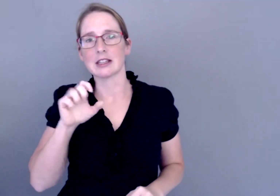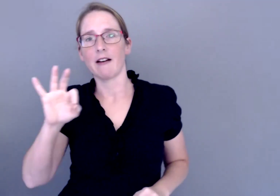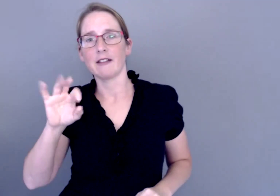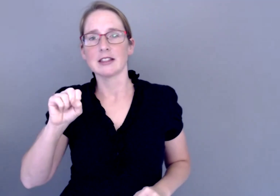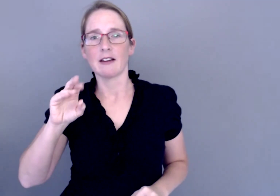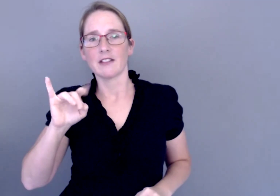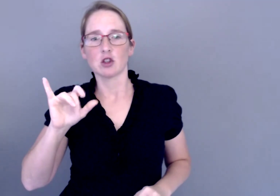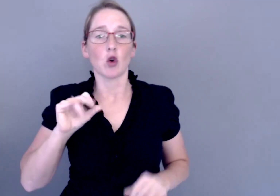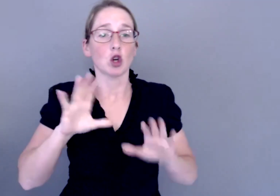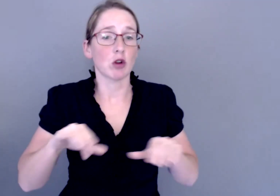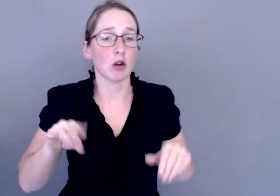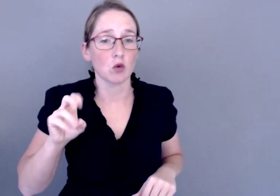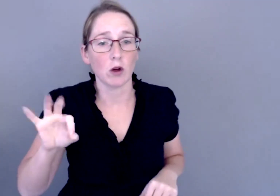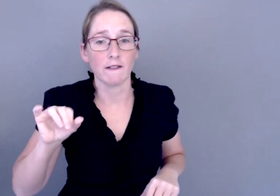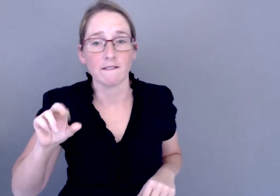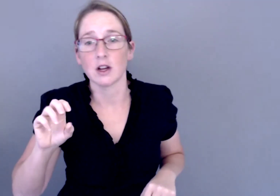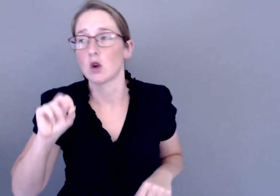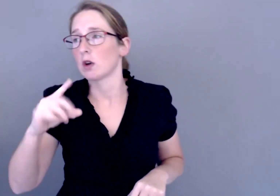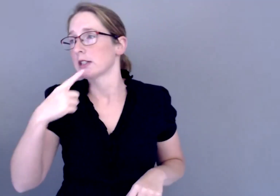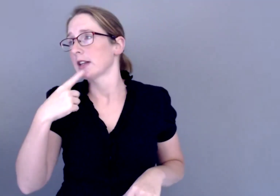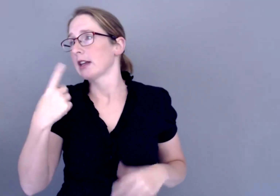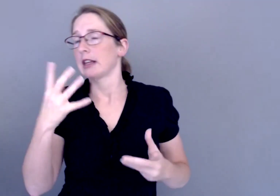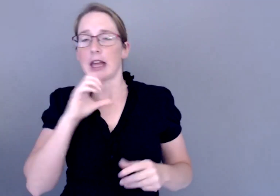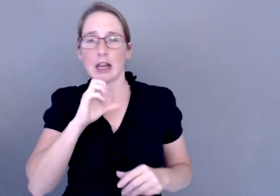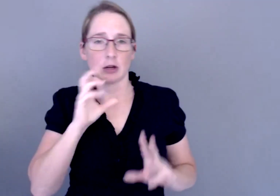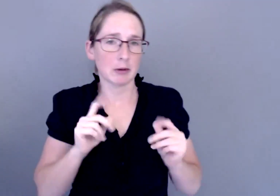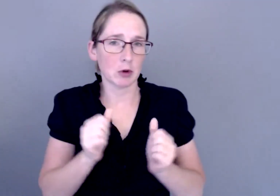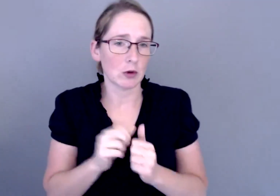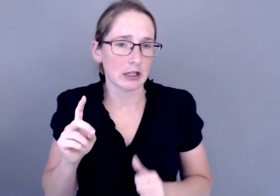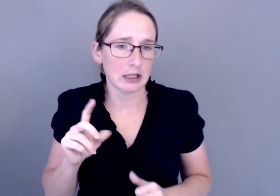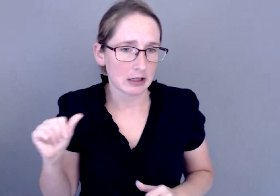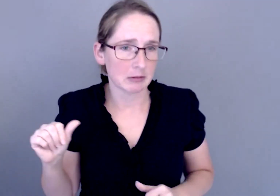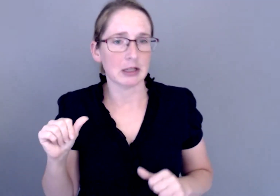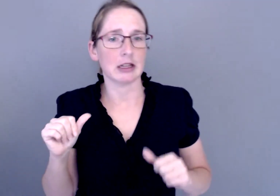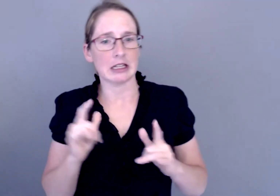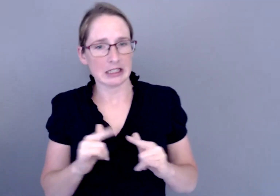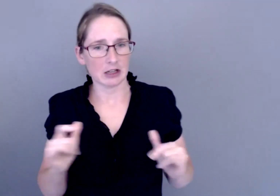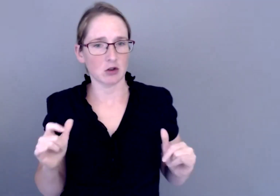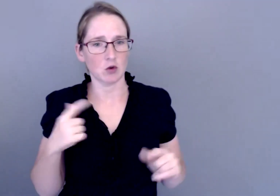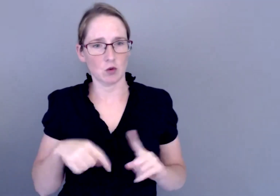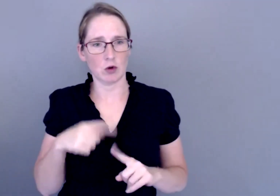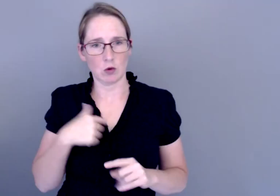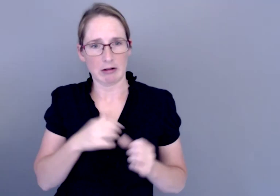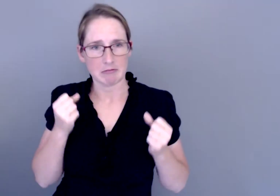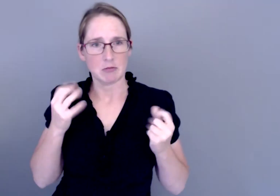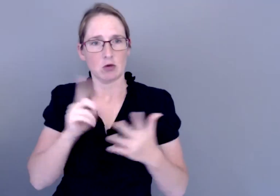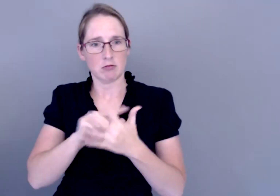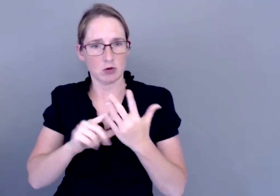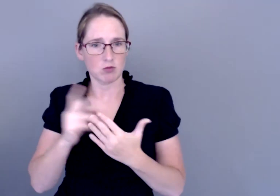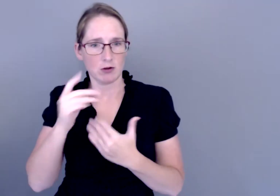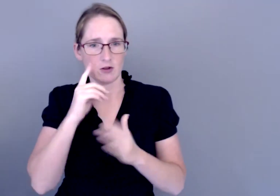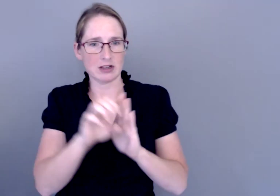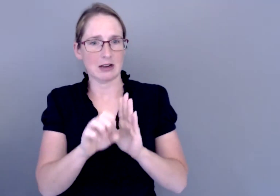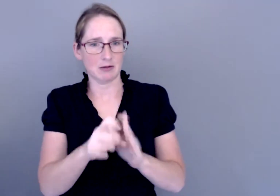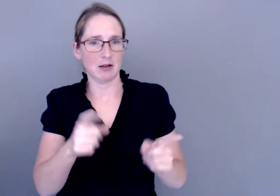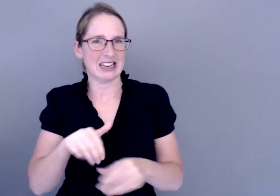child welfare, or to, say, aging and people with disabilities, et cetera, when we have multiple programs, for example, that exist